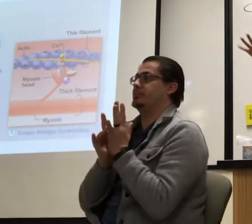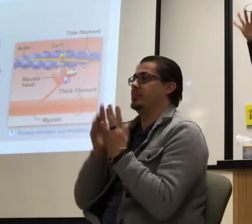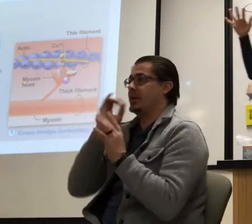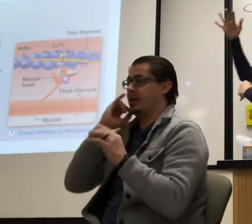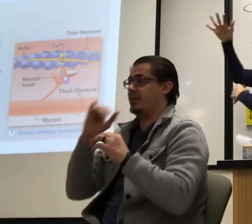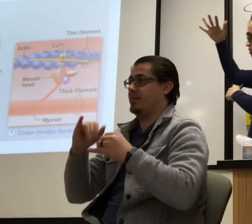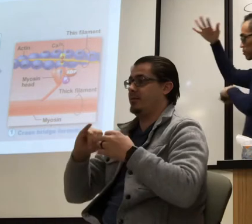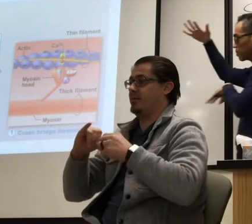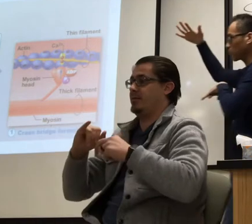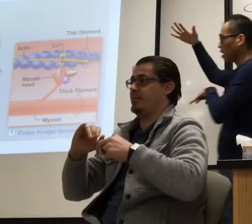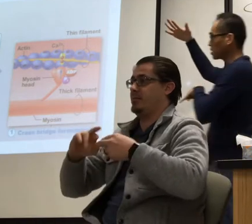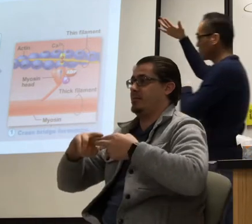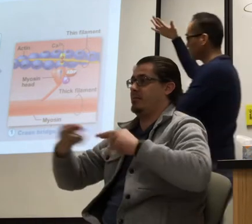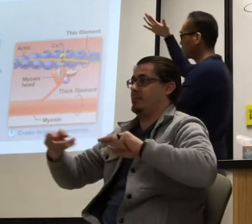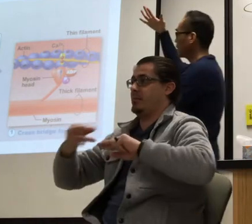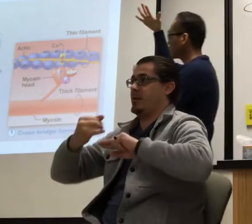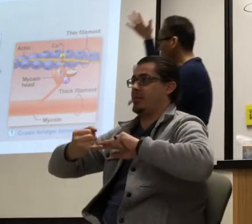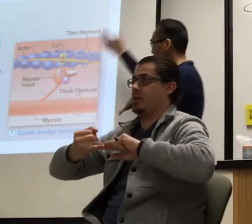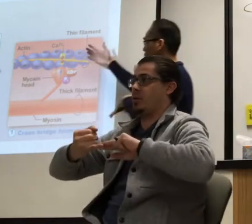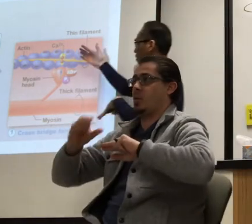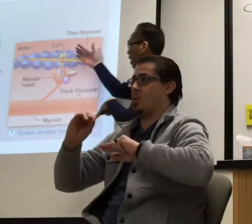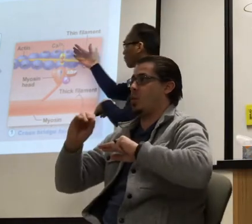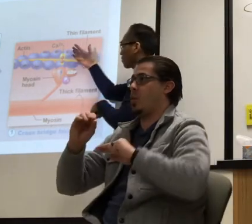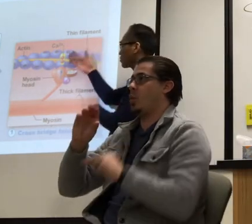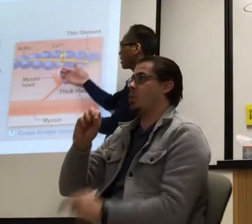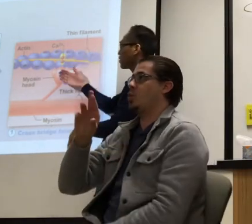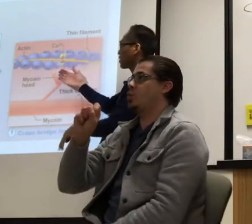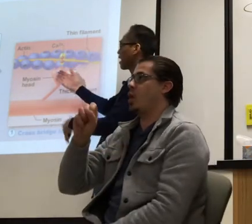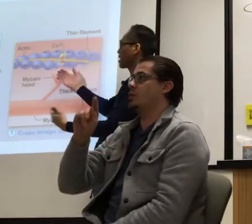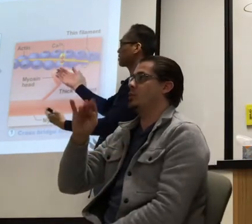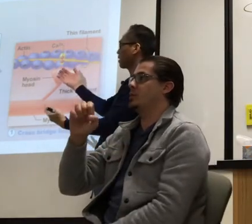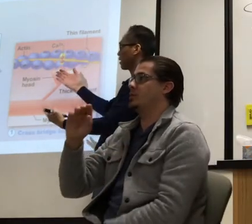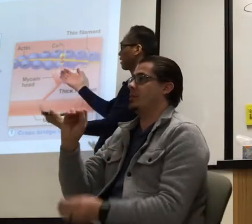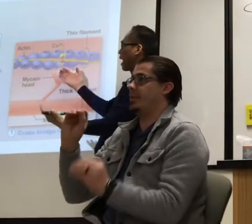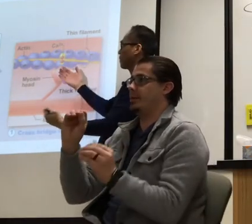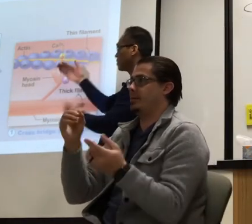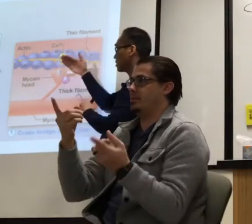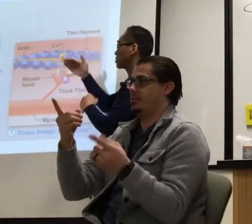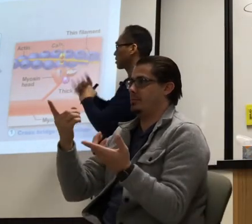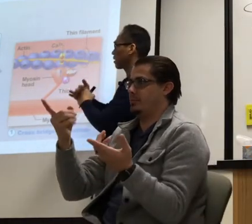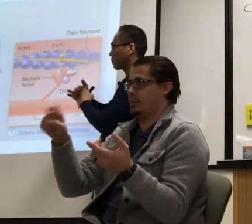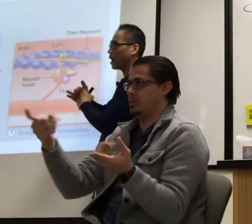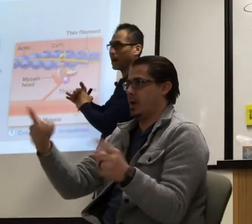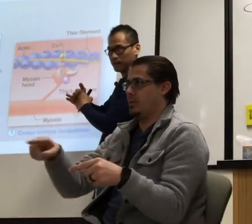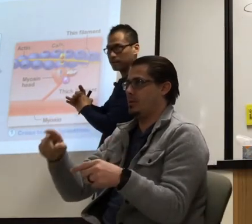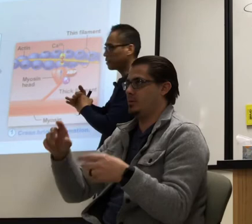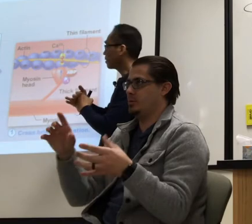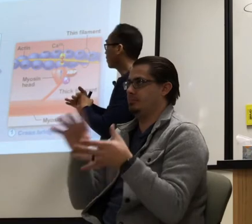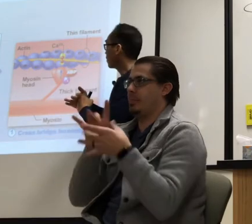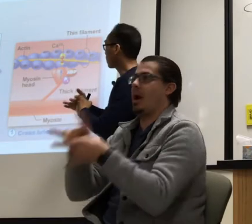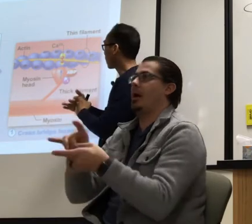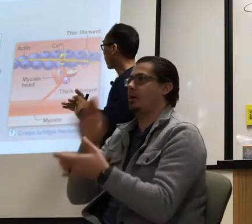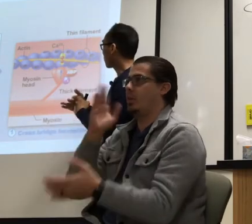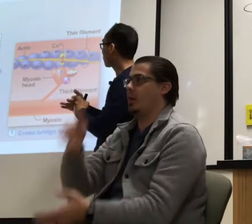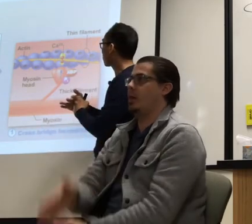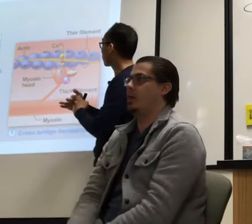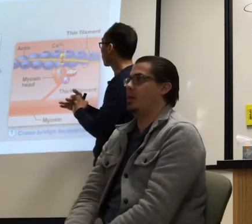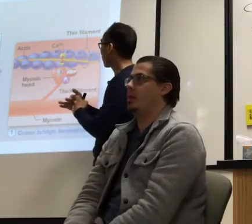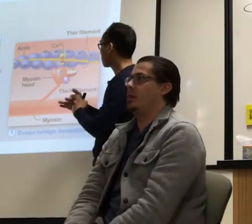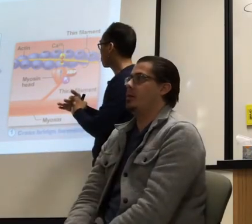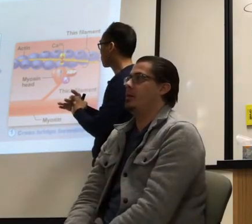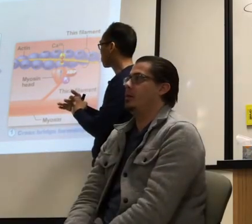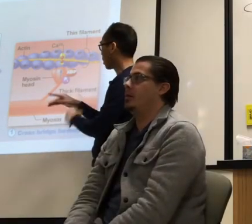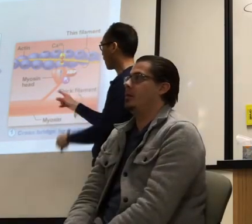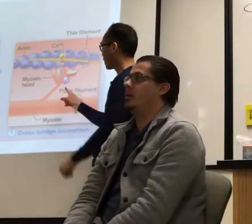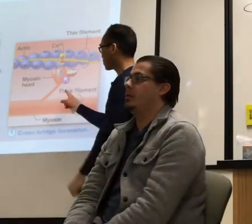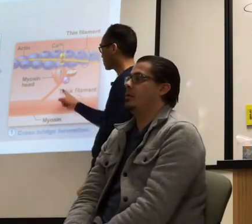covered, there's no crossbridge. As soon as you uncover them, there's nothing that has to like happen. It's just gonna like bind. Okay.